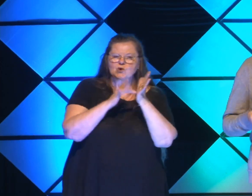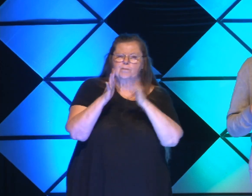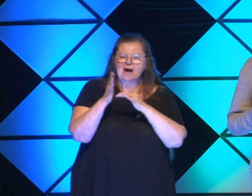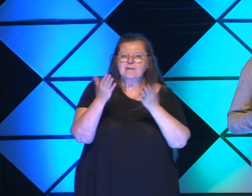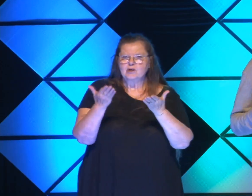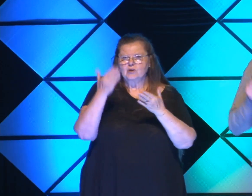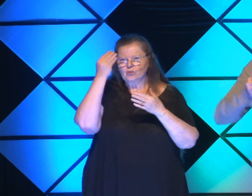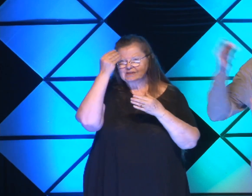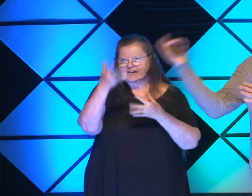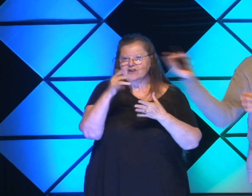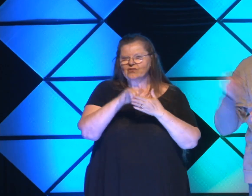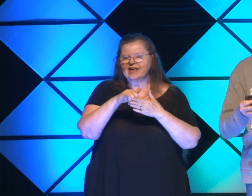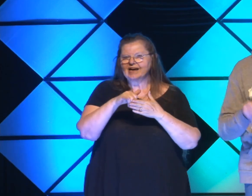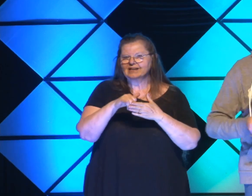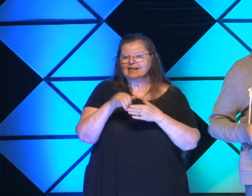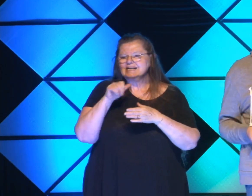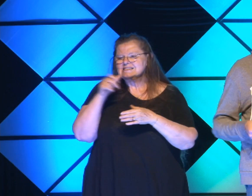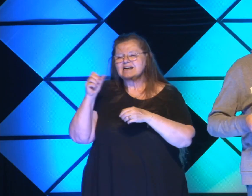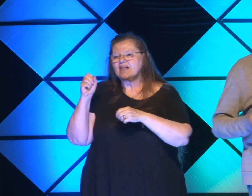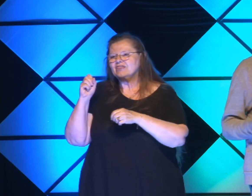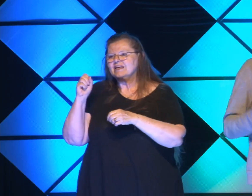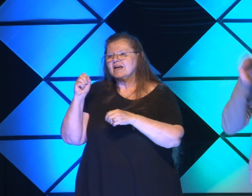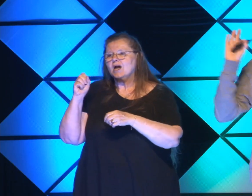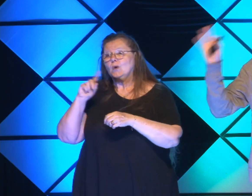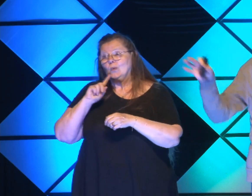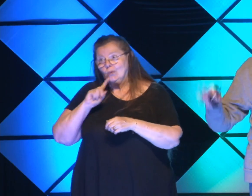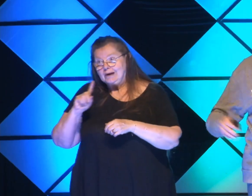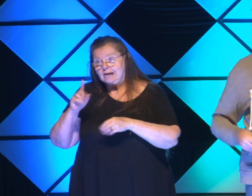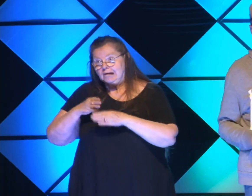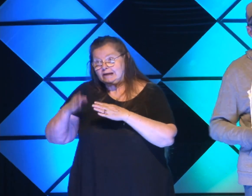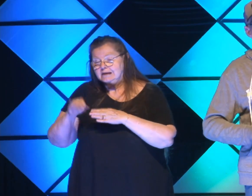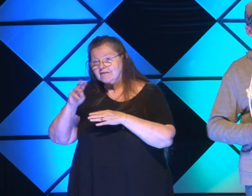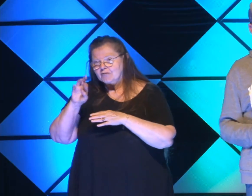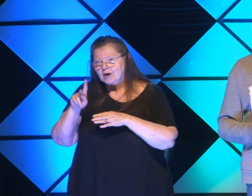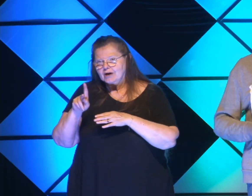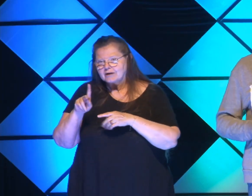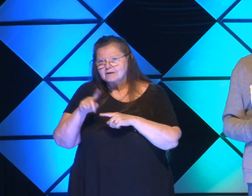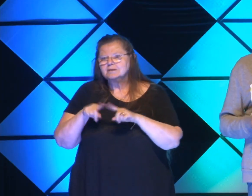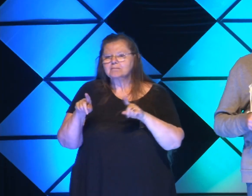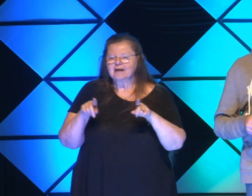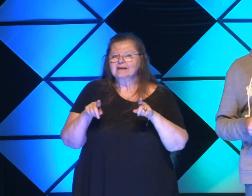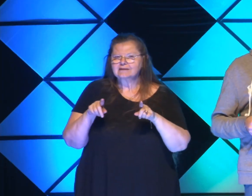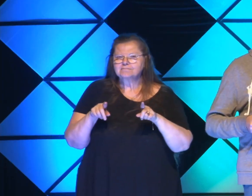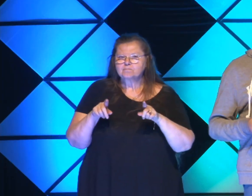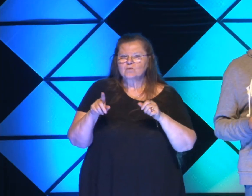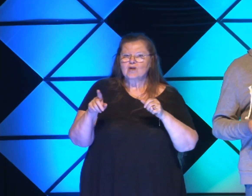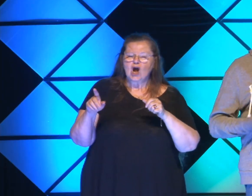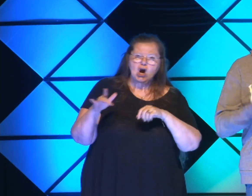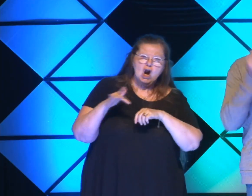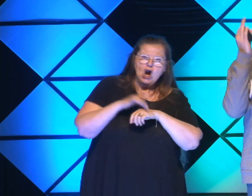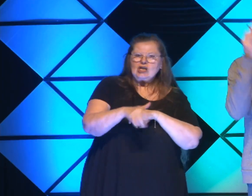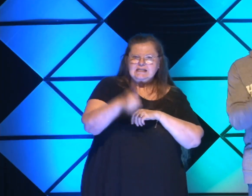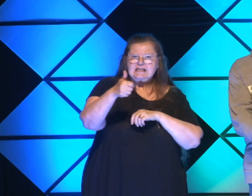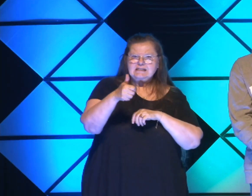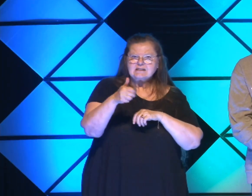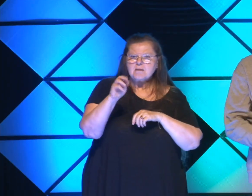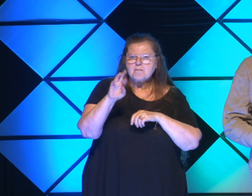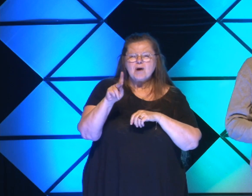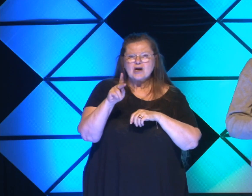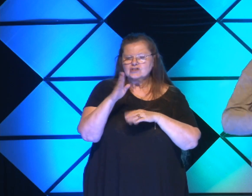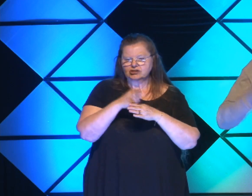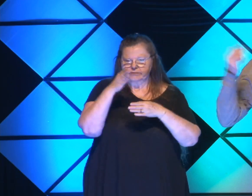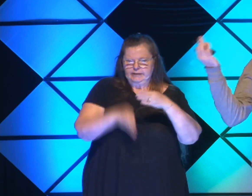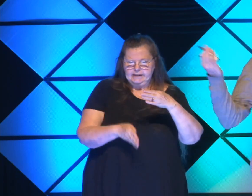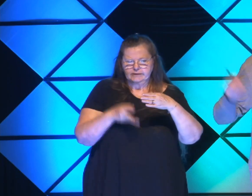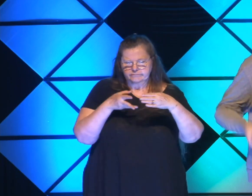you that this is not the authentic ending of Mark. But if it doesn't, just trust me. Our earliest, best manuscripts, Mark ends in a weird